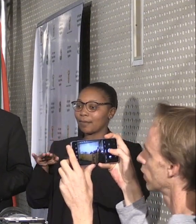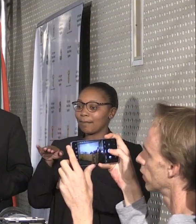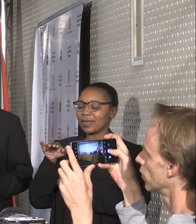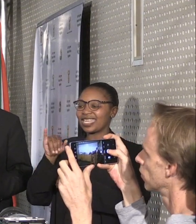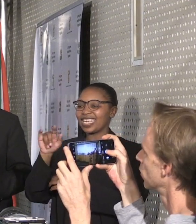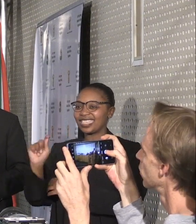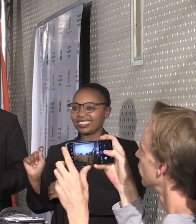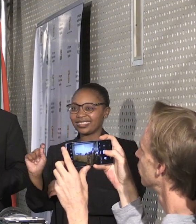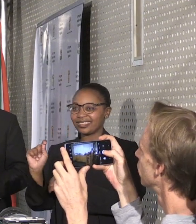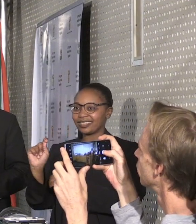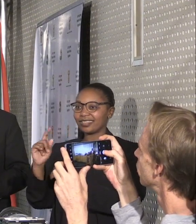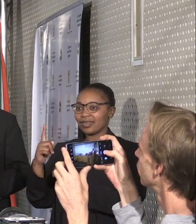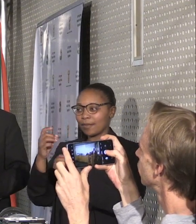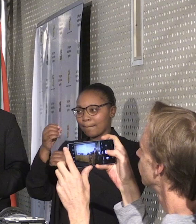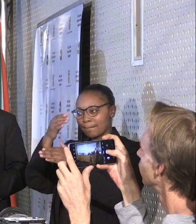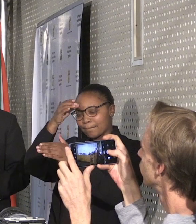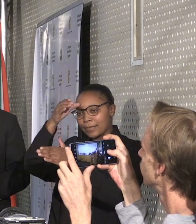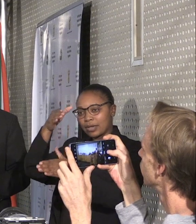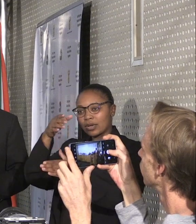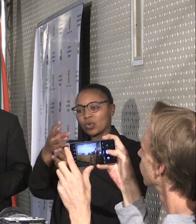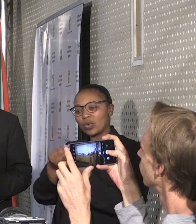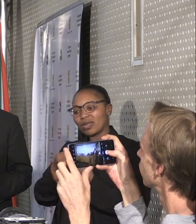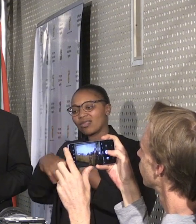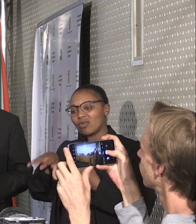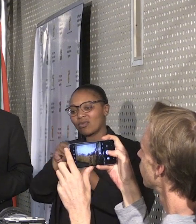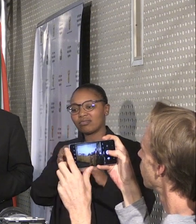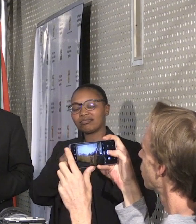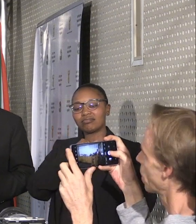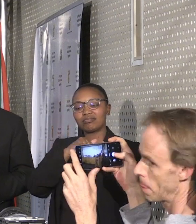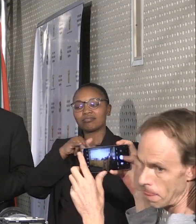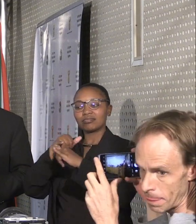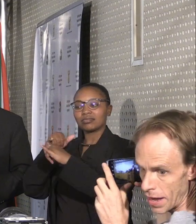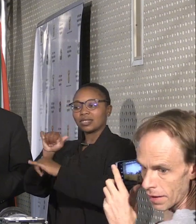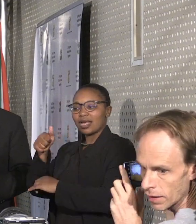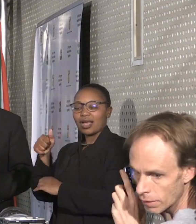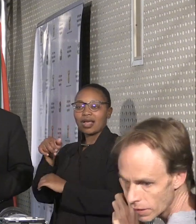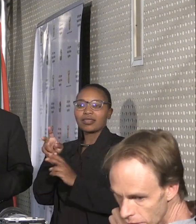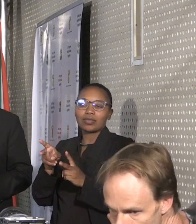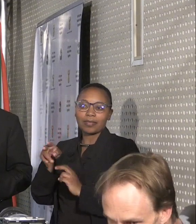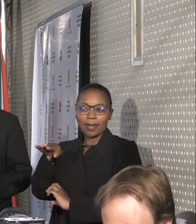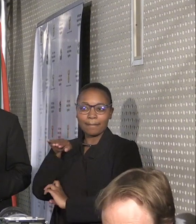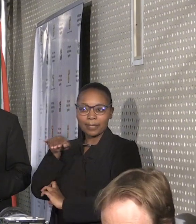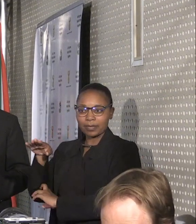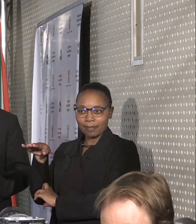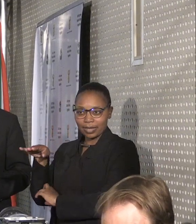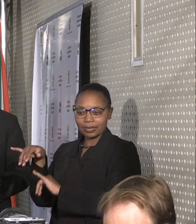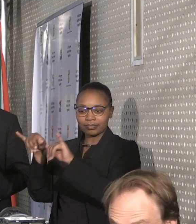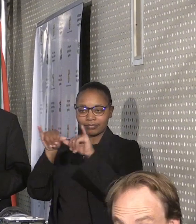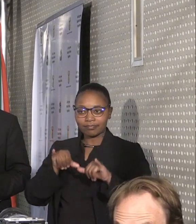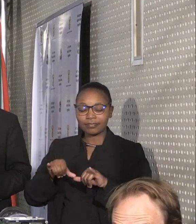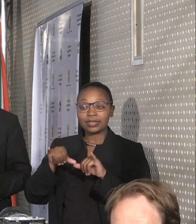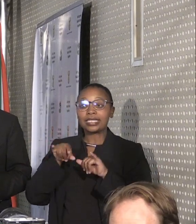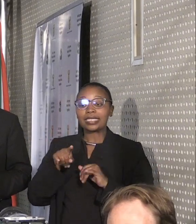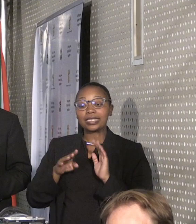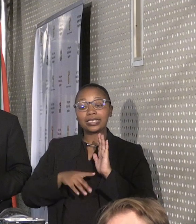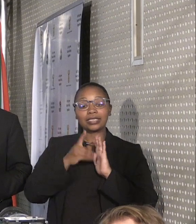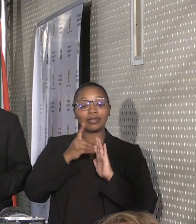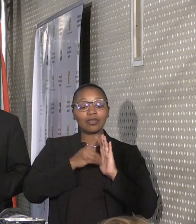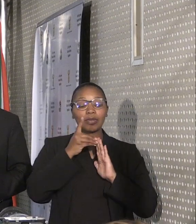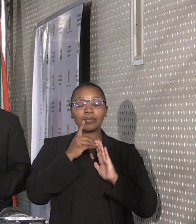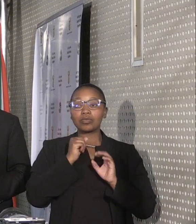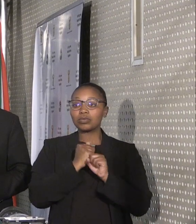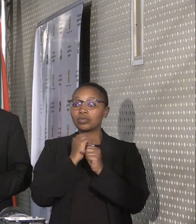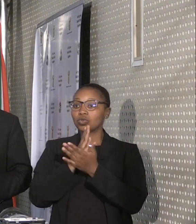that is on par with all other commercial banks. This development will also ensure that system challenges of